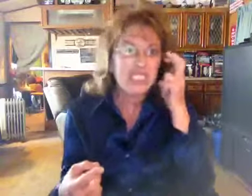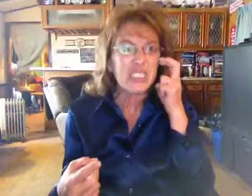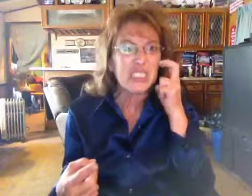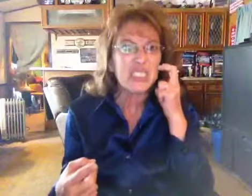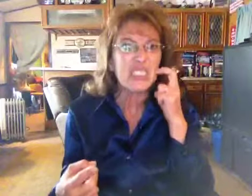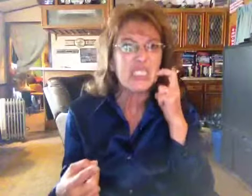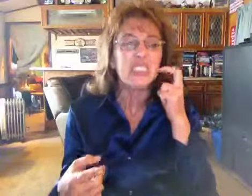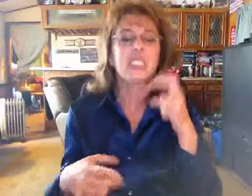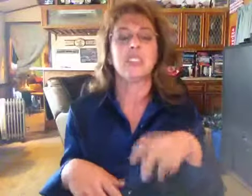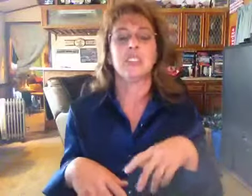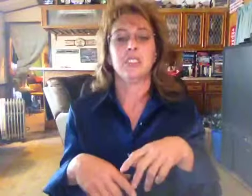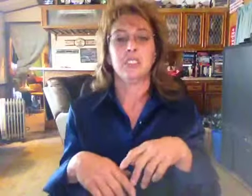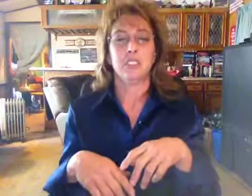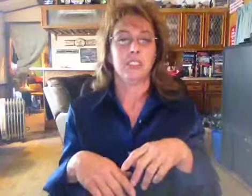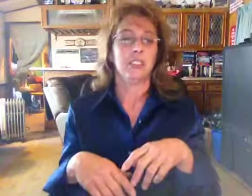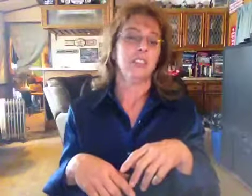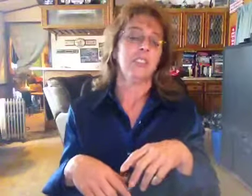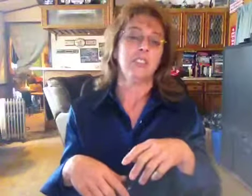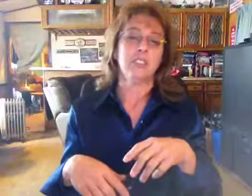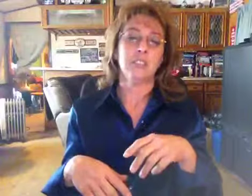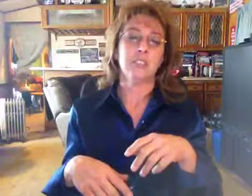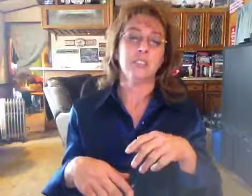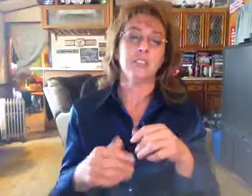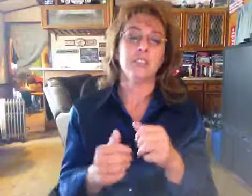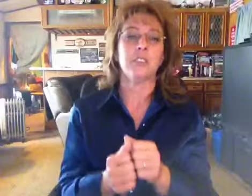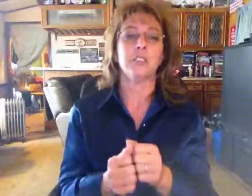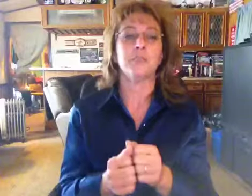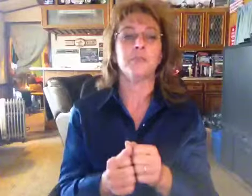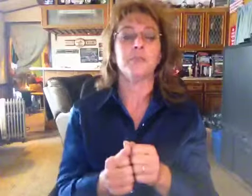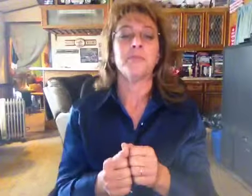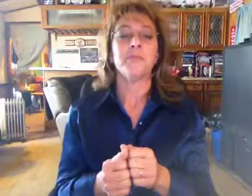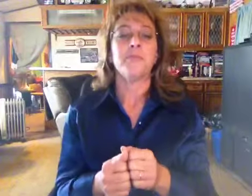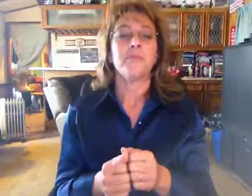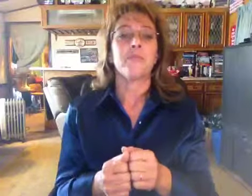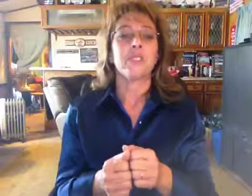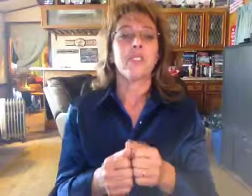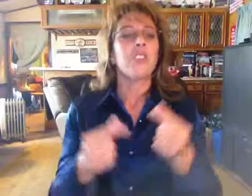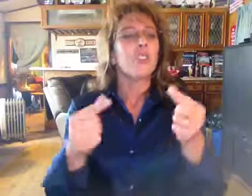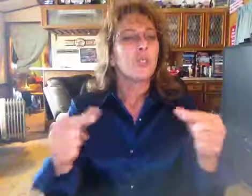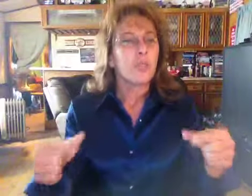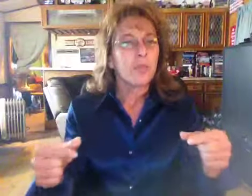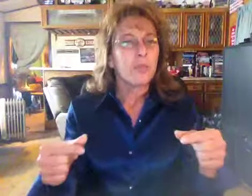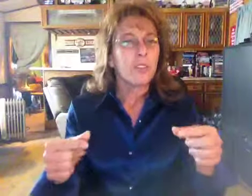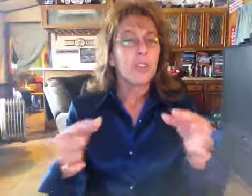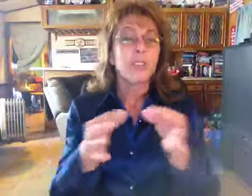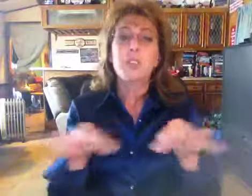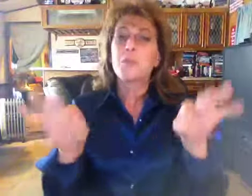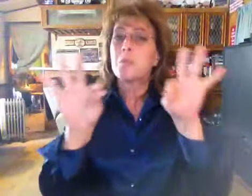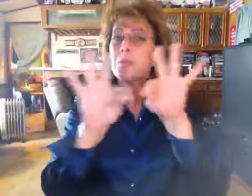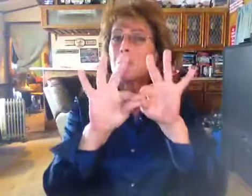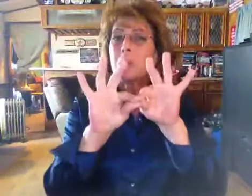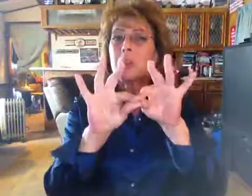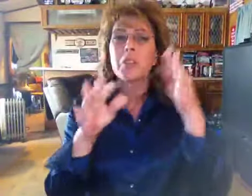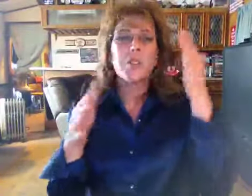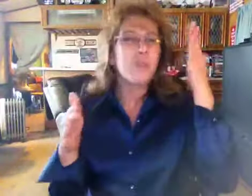In some of the arguments of why learning grammar is important, I think that really the first one is empowering you to have a